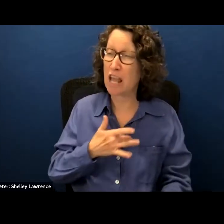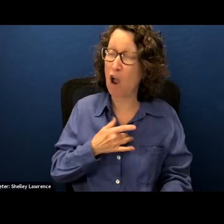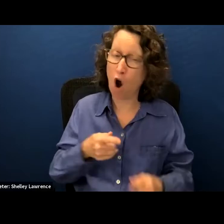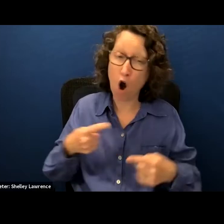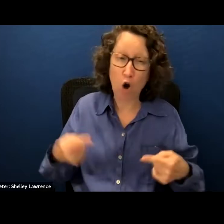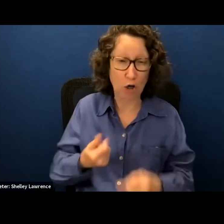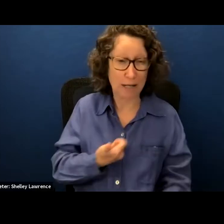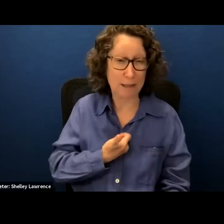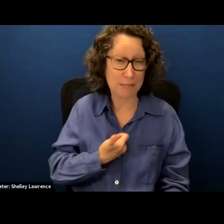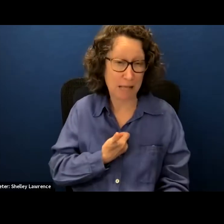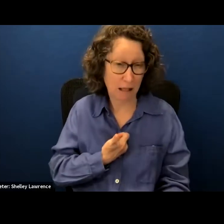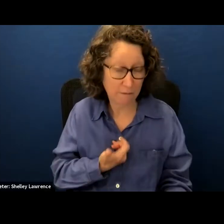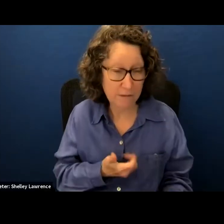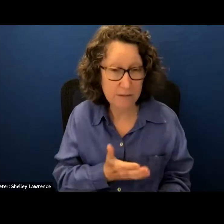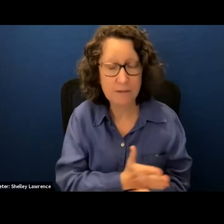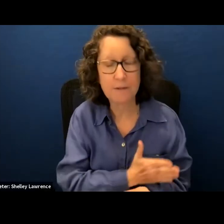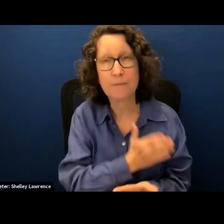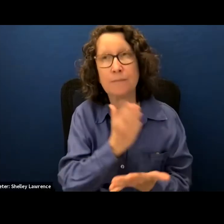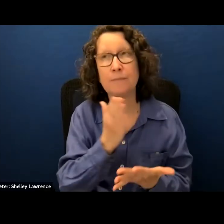self-harming.